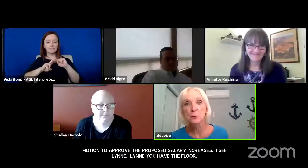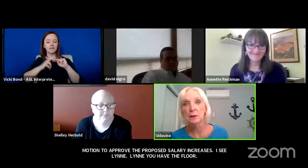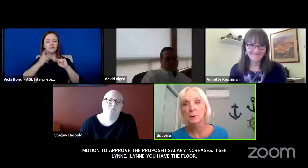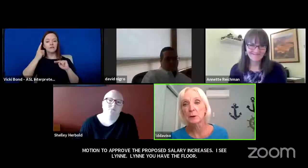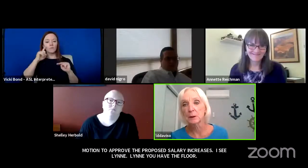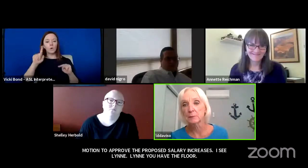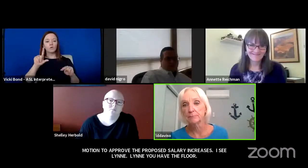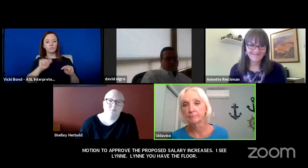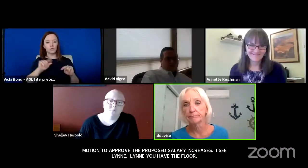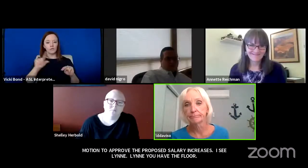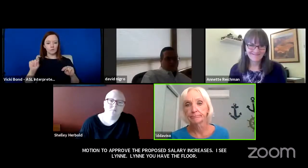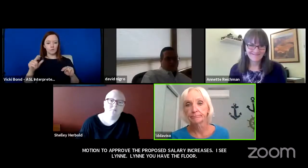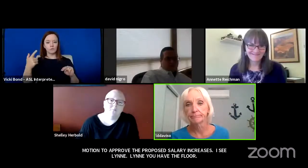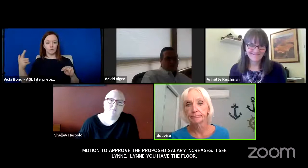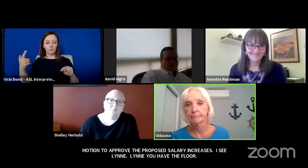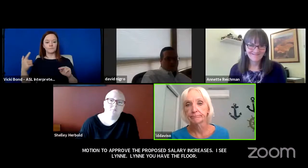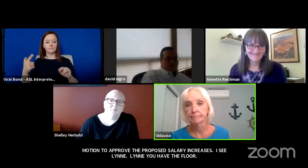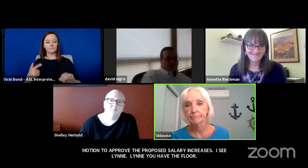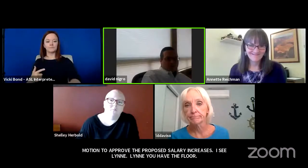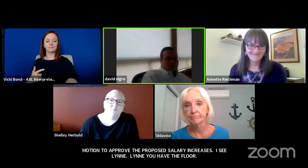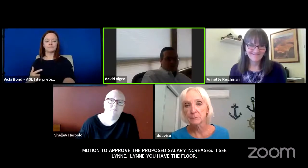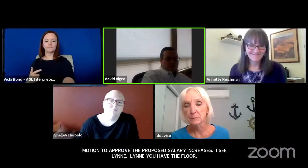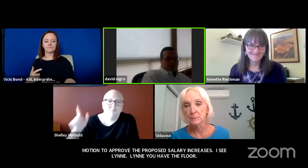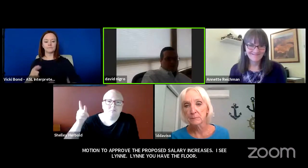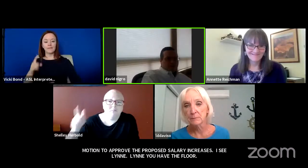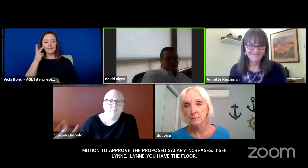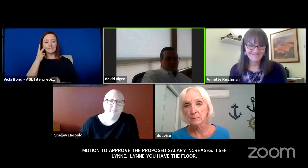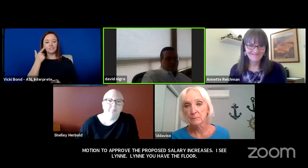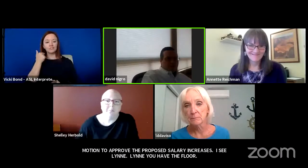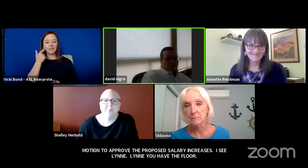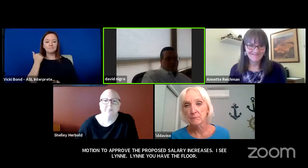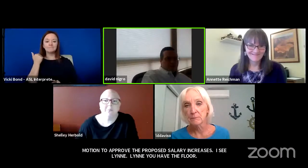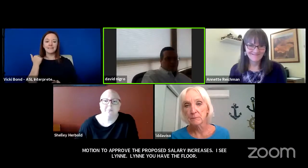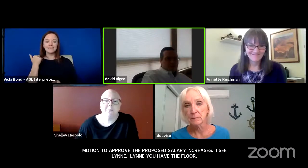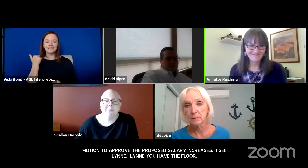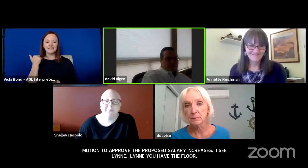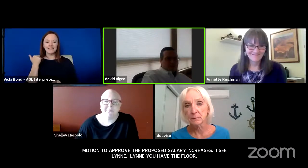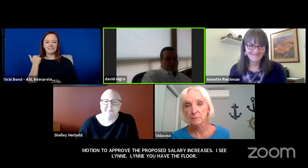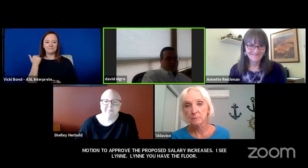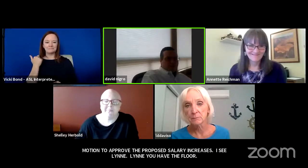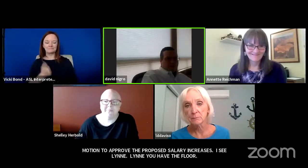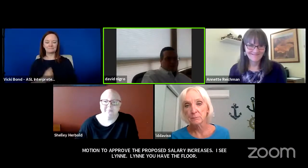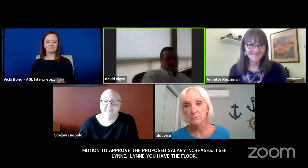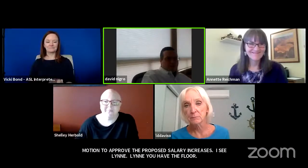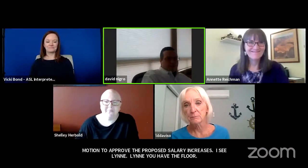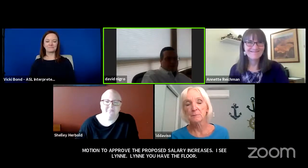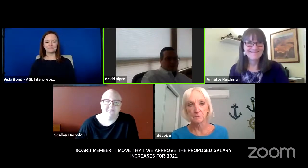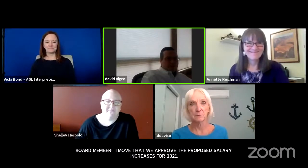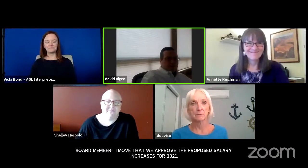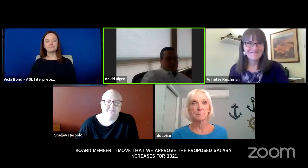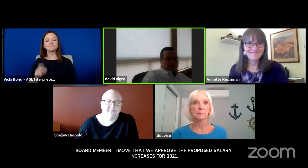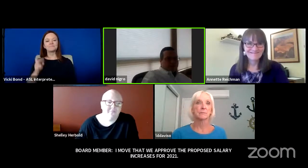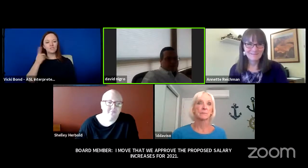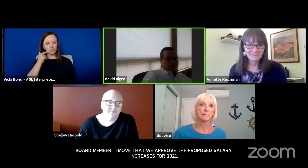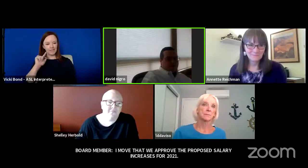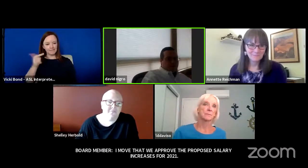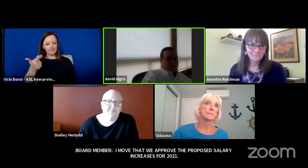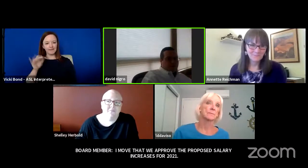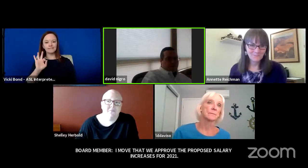for 2021. Okay, and I see Shelley has started her video. Second. And she